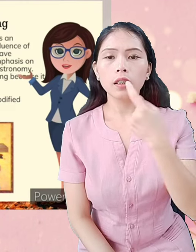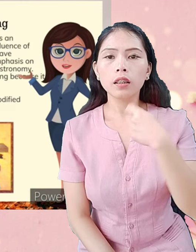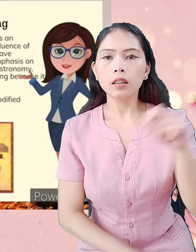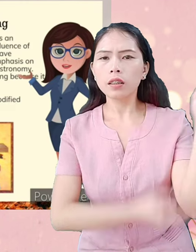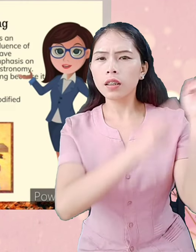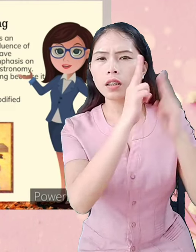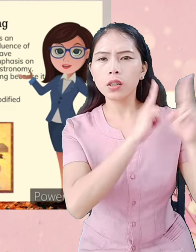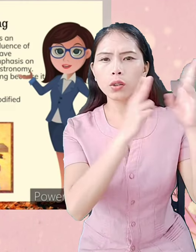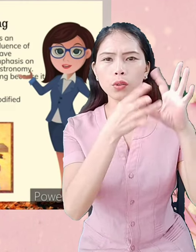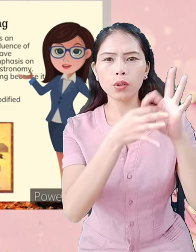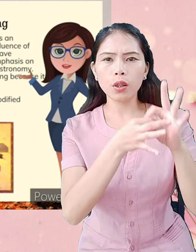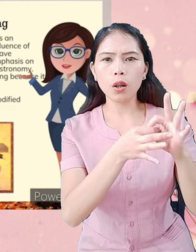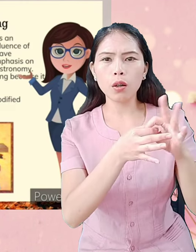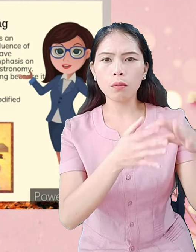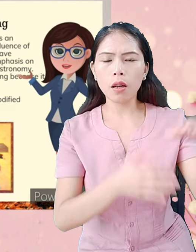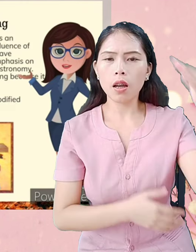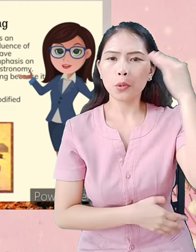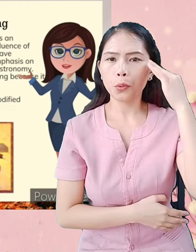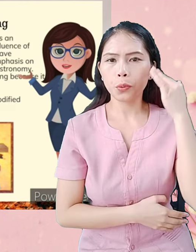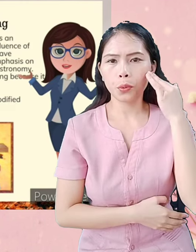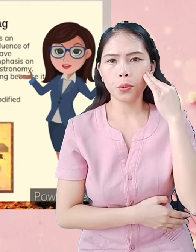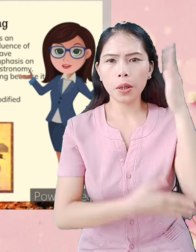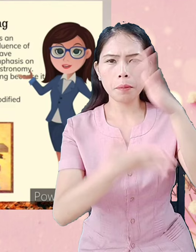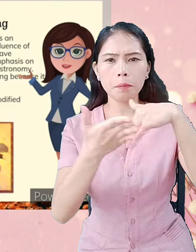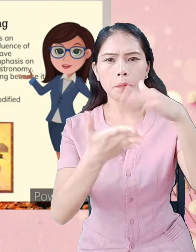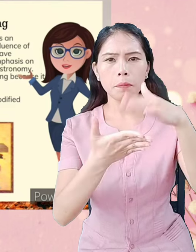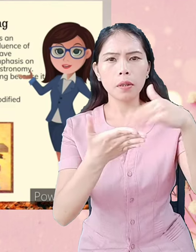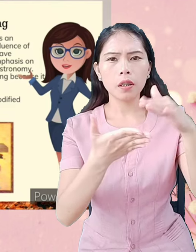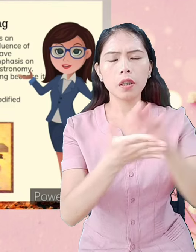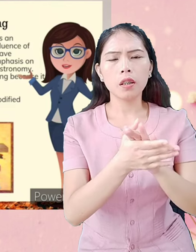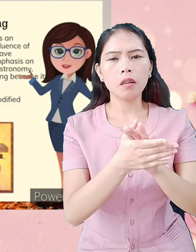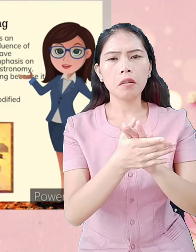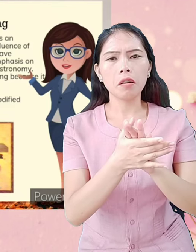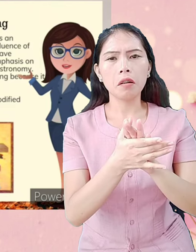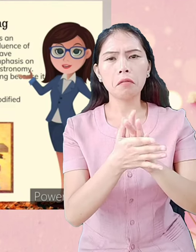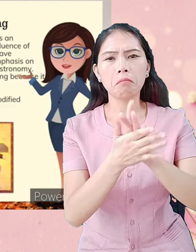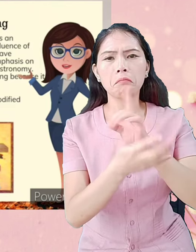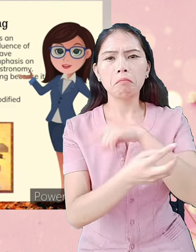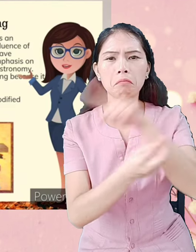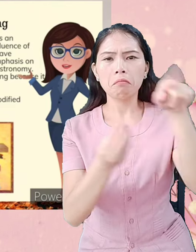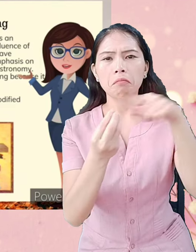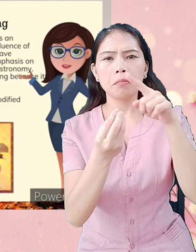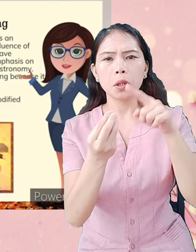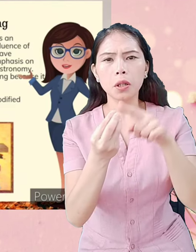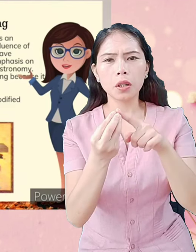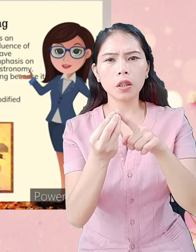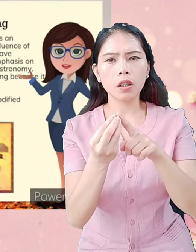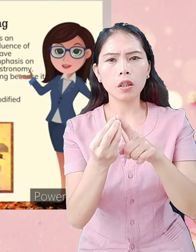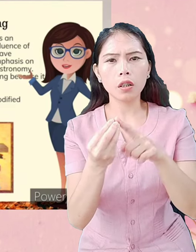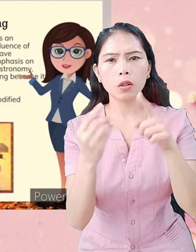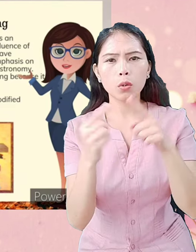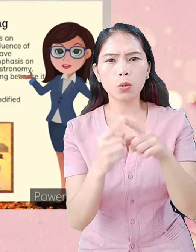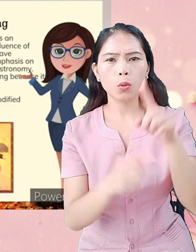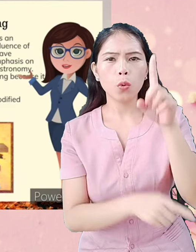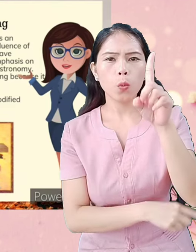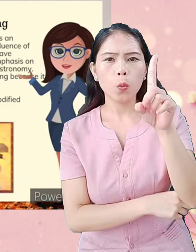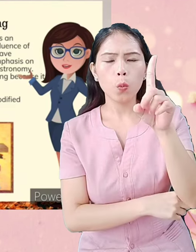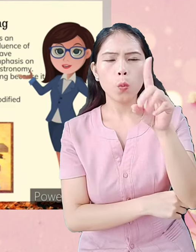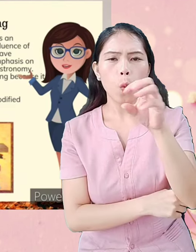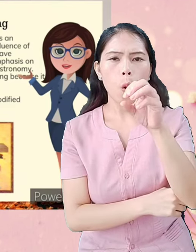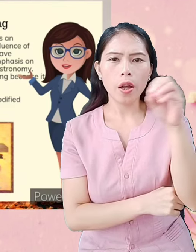The history of Korean paintings dates to 108 Christ era